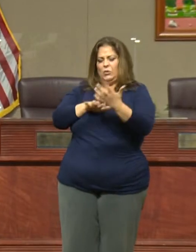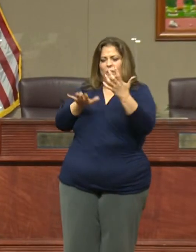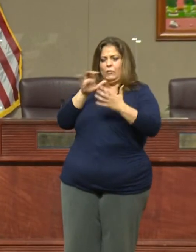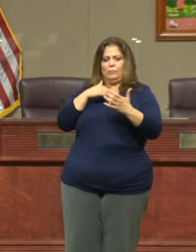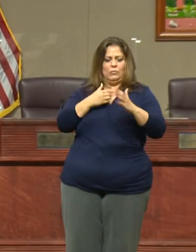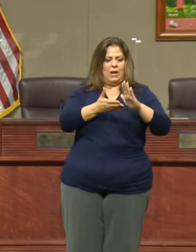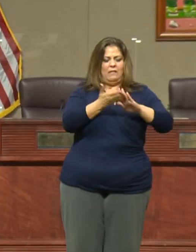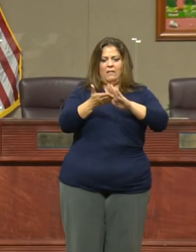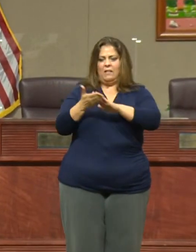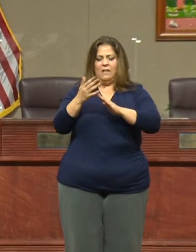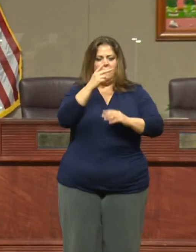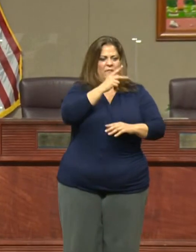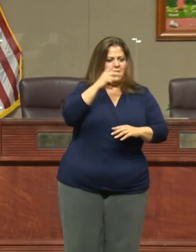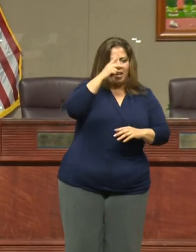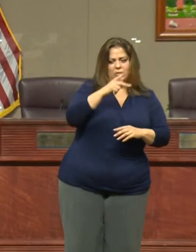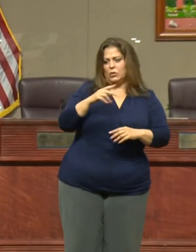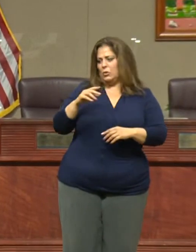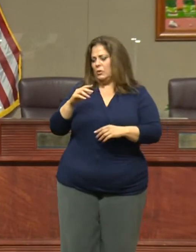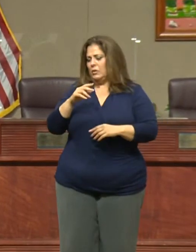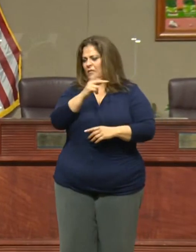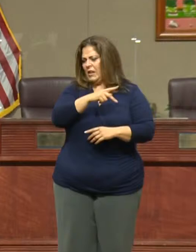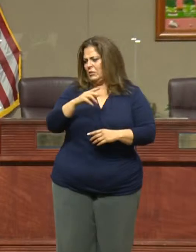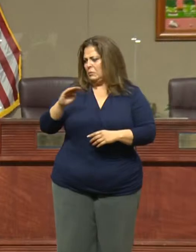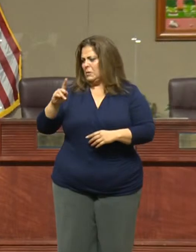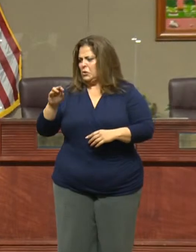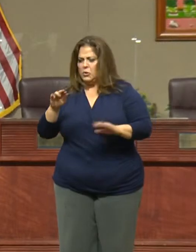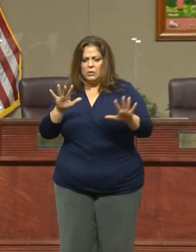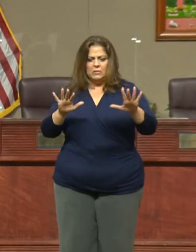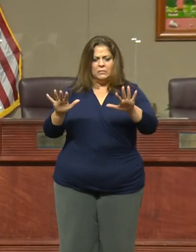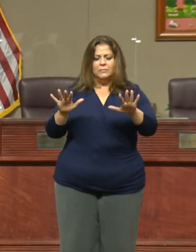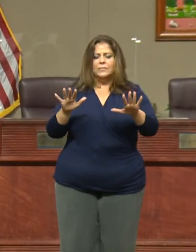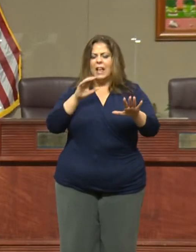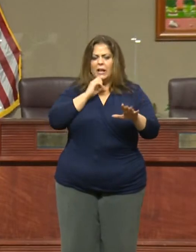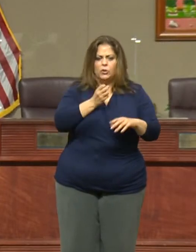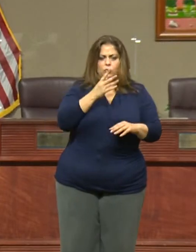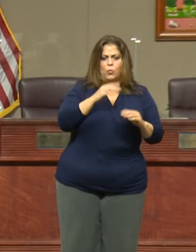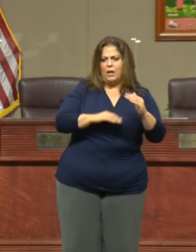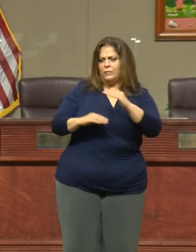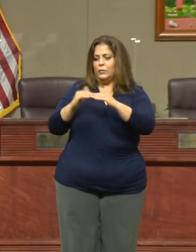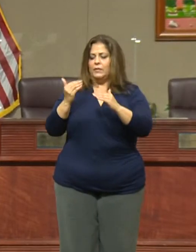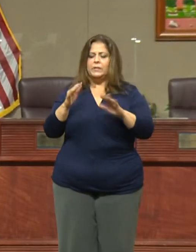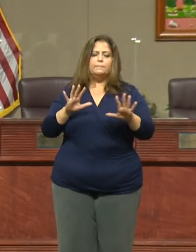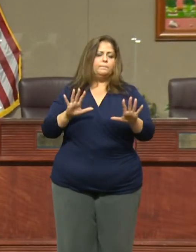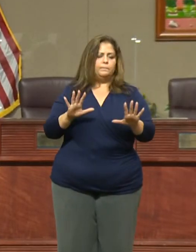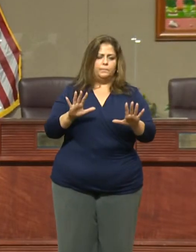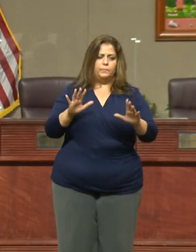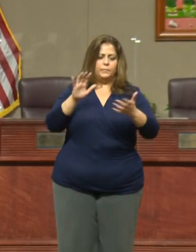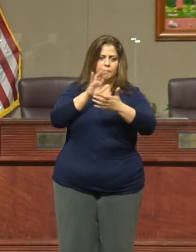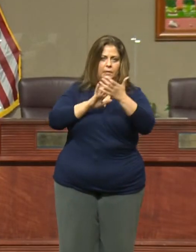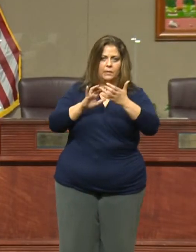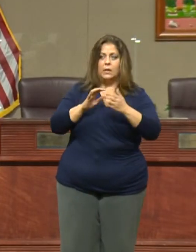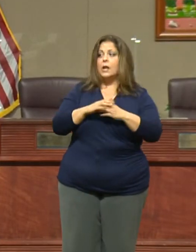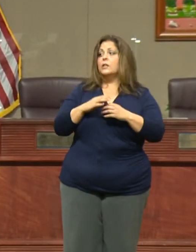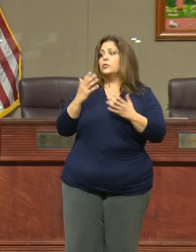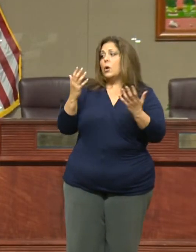at the same time, the Pfizer, the Moderna, and then the 12 to 15-year-old. I want to show you some data.